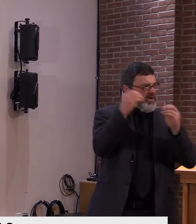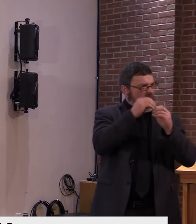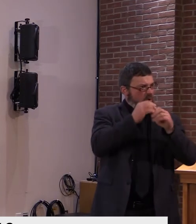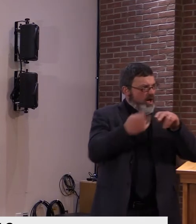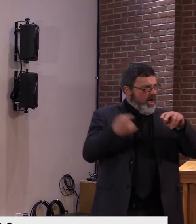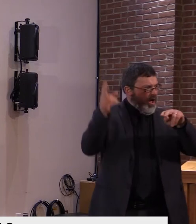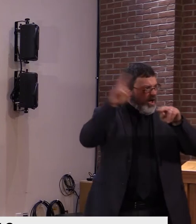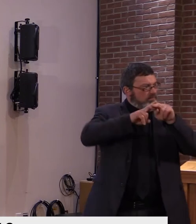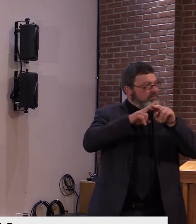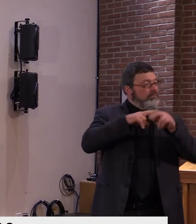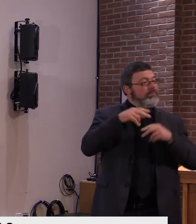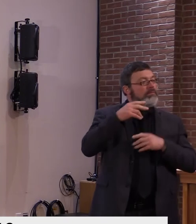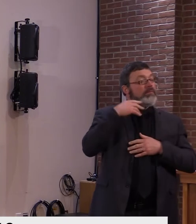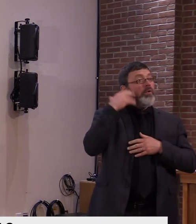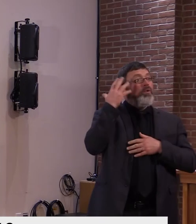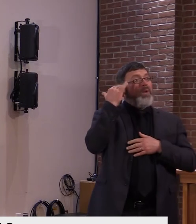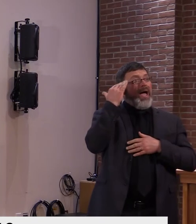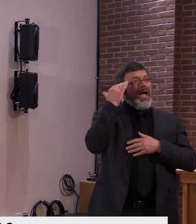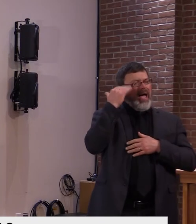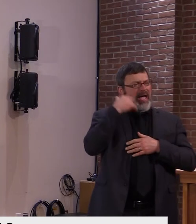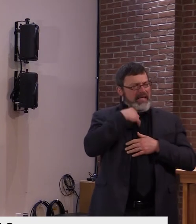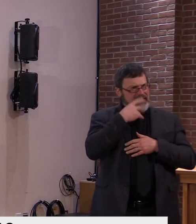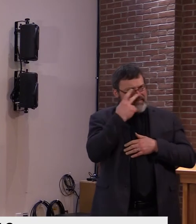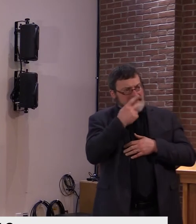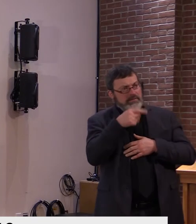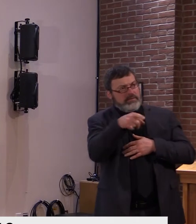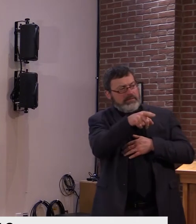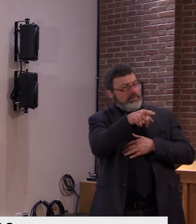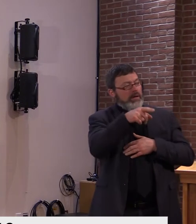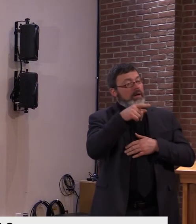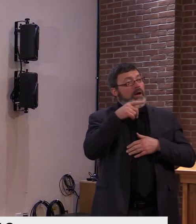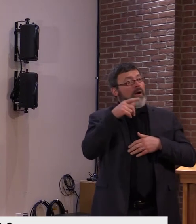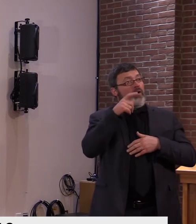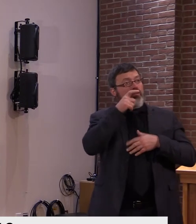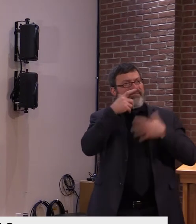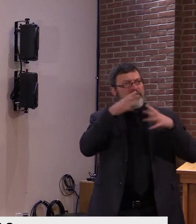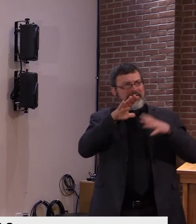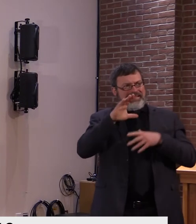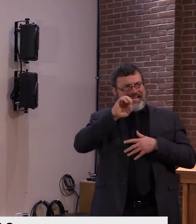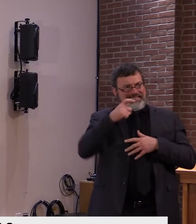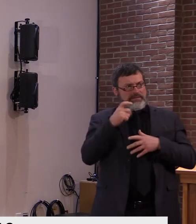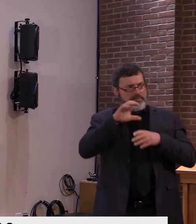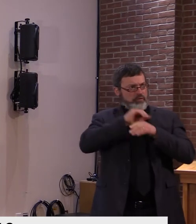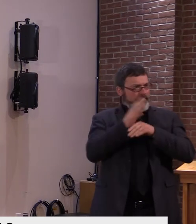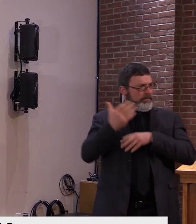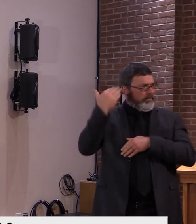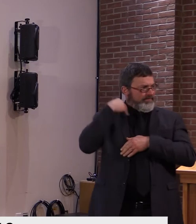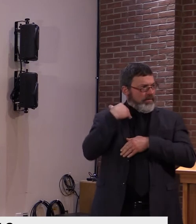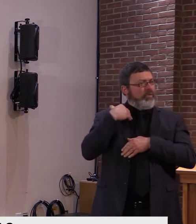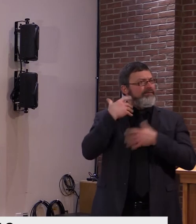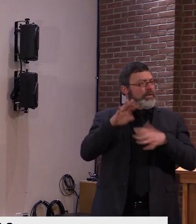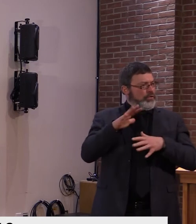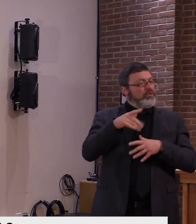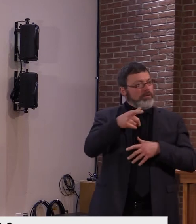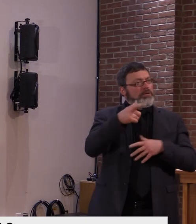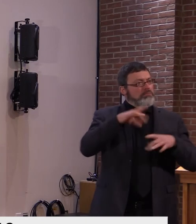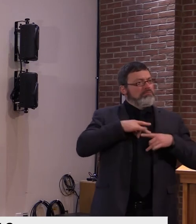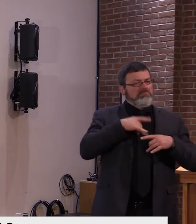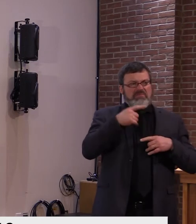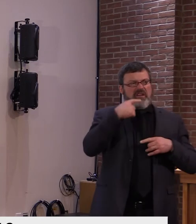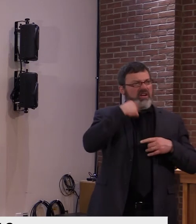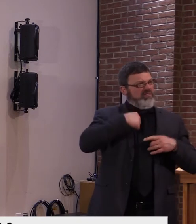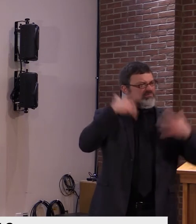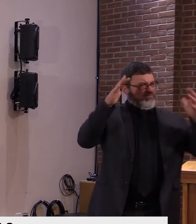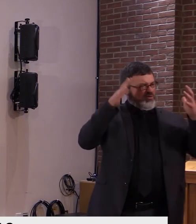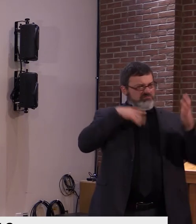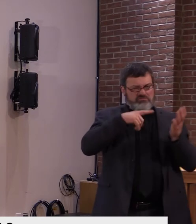mask anymore because had COVID, I've recovered, and therefore I'm in good shape, and no one